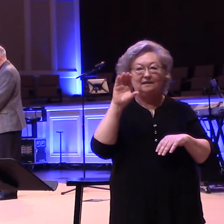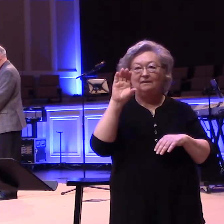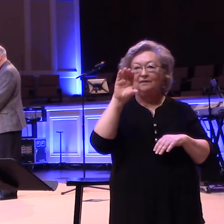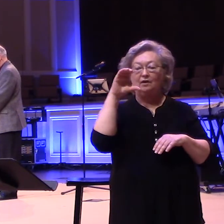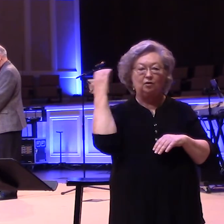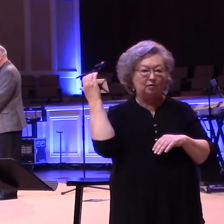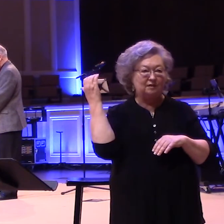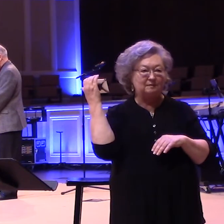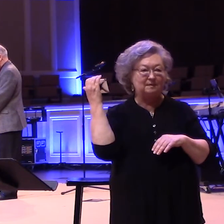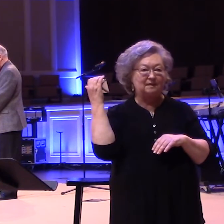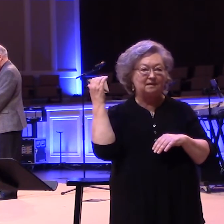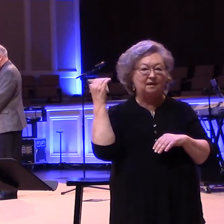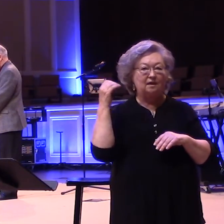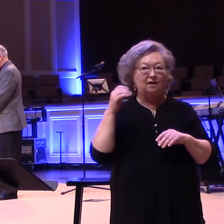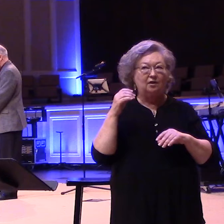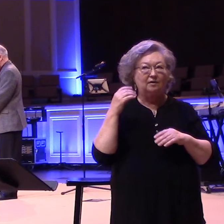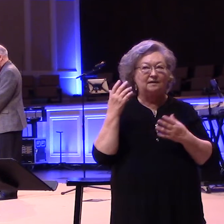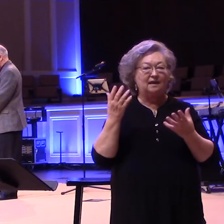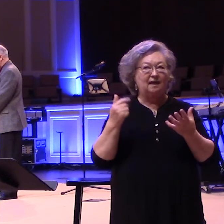God, give me a vision